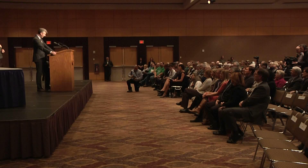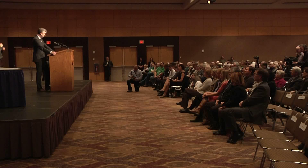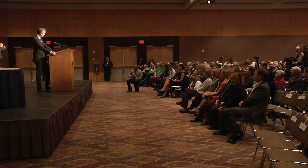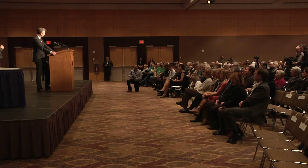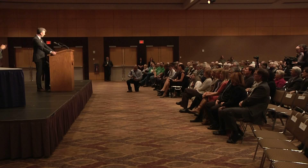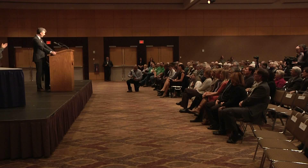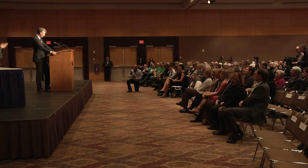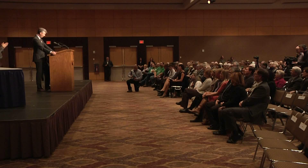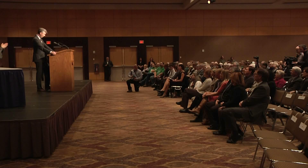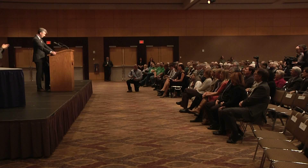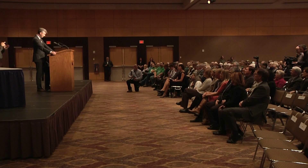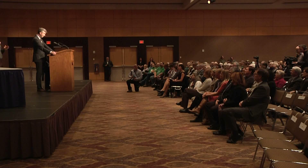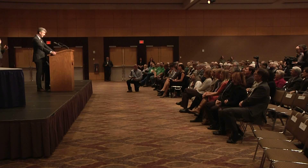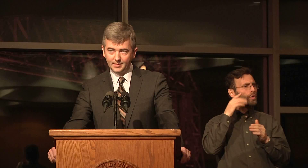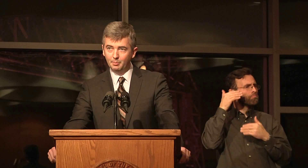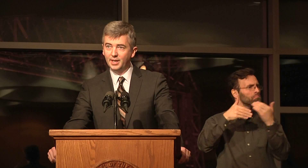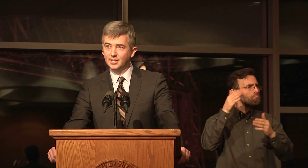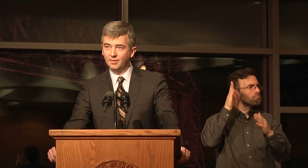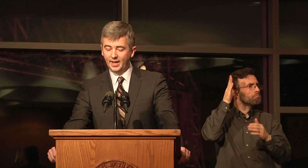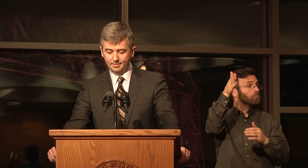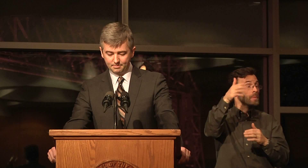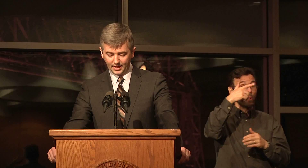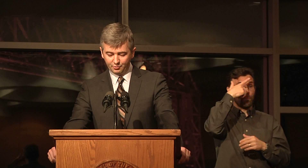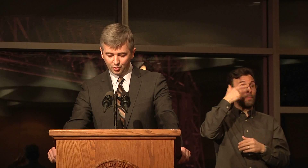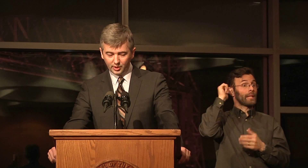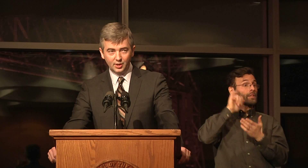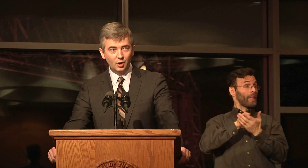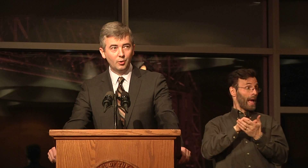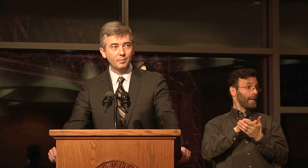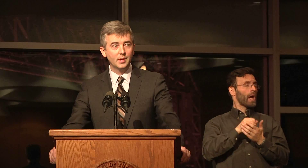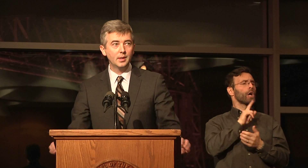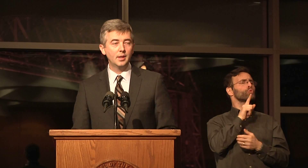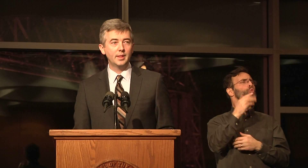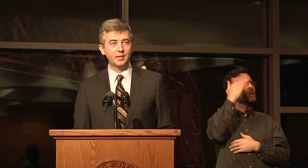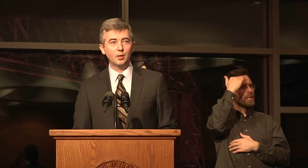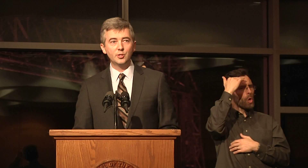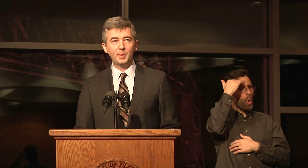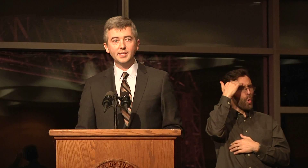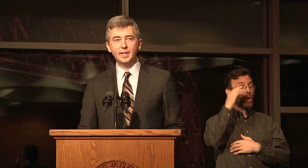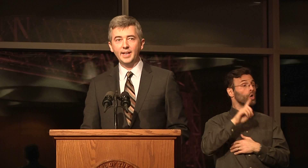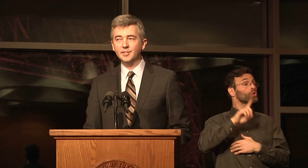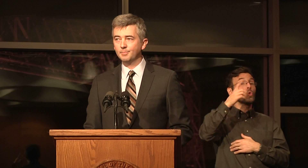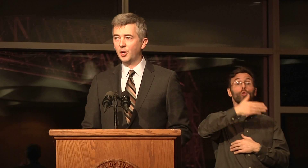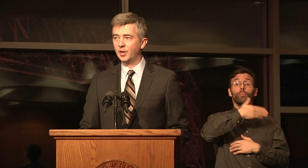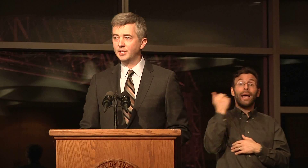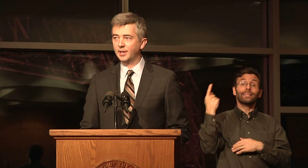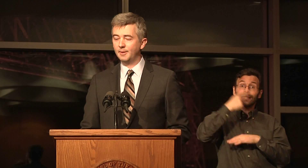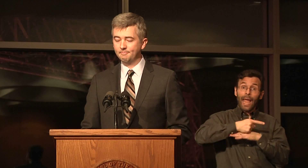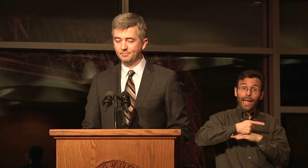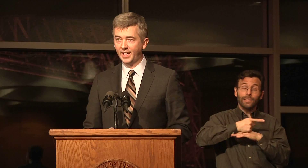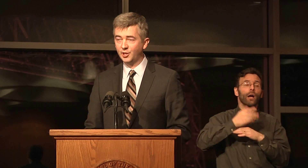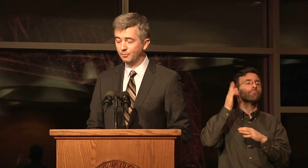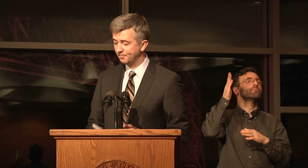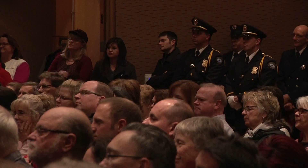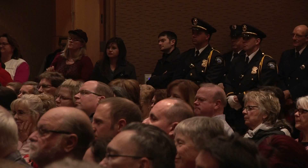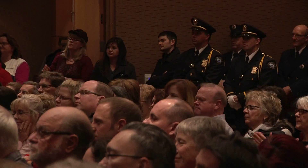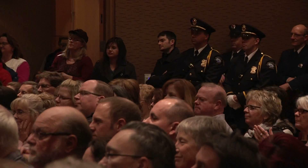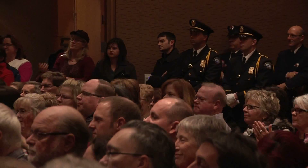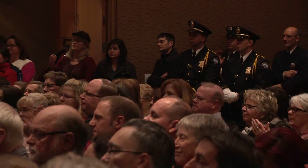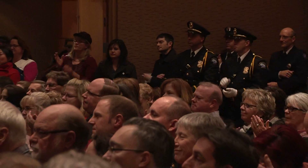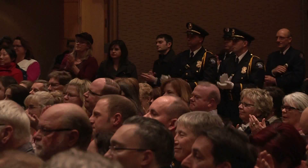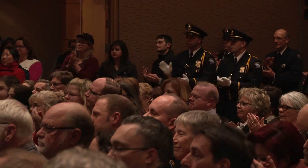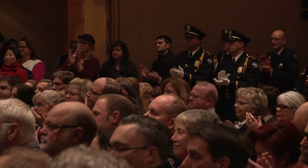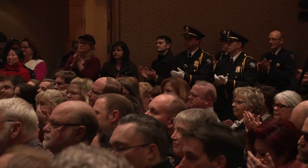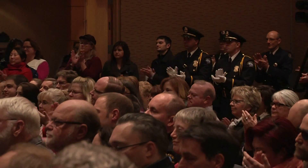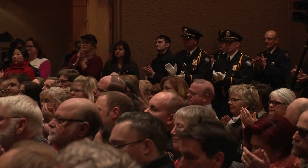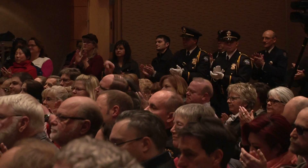and enthusiasm for the path forward. And because of that, I truly know that Duluth's best days are yet to come. Thank you.